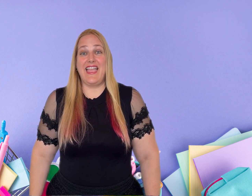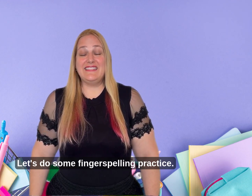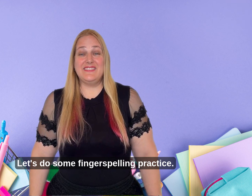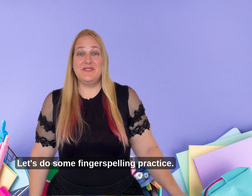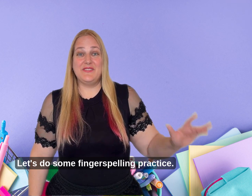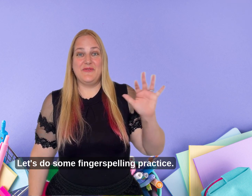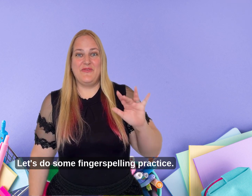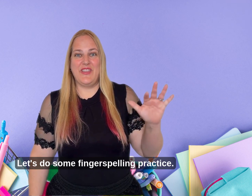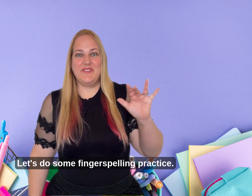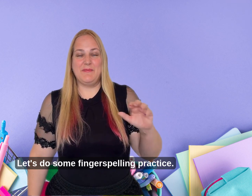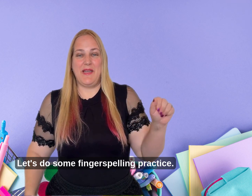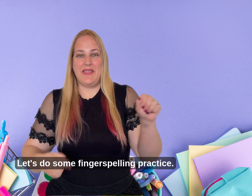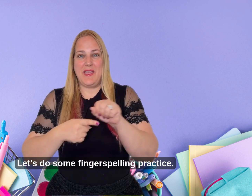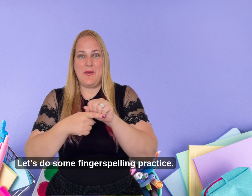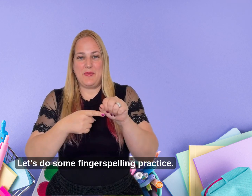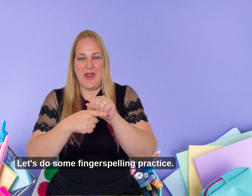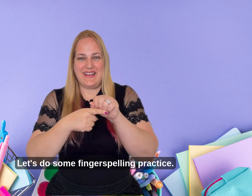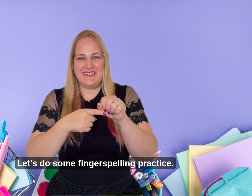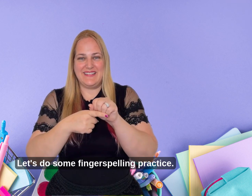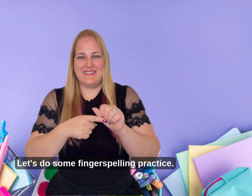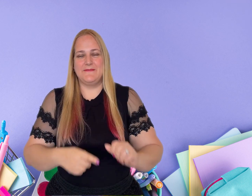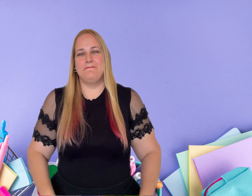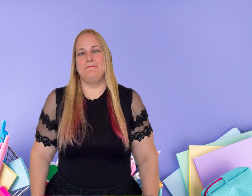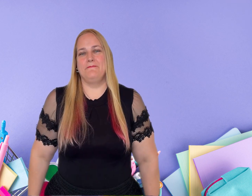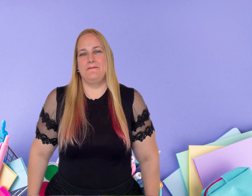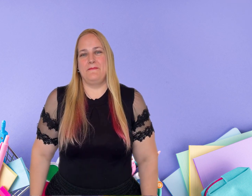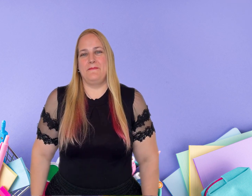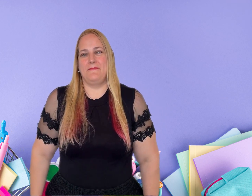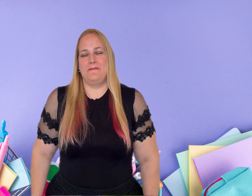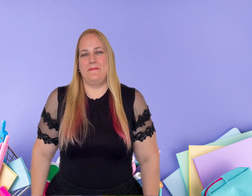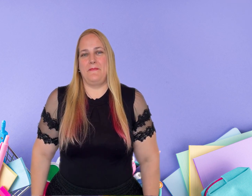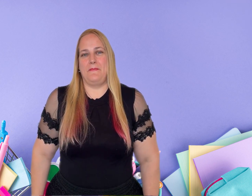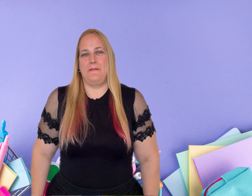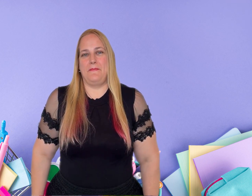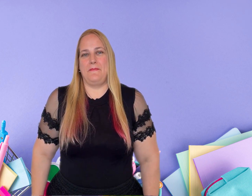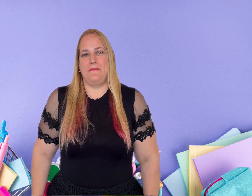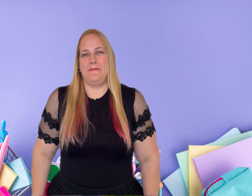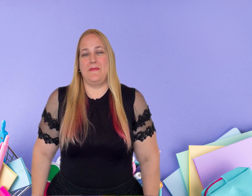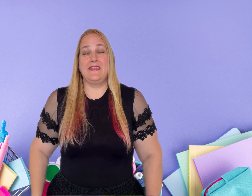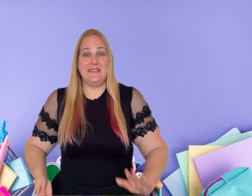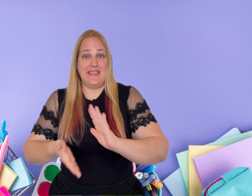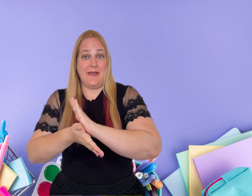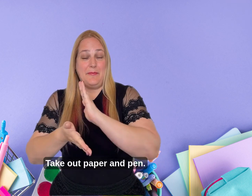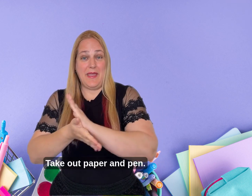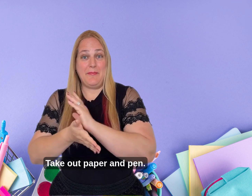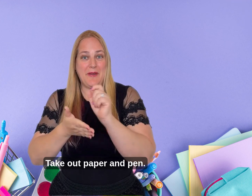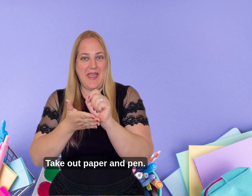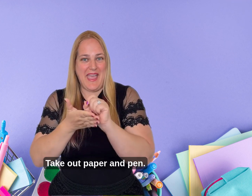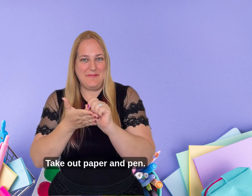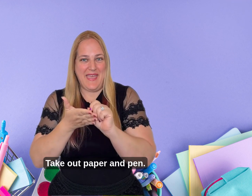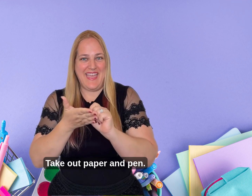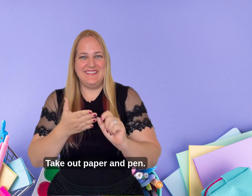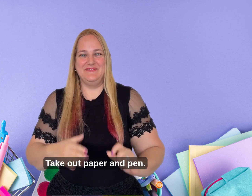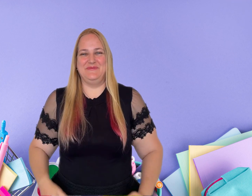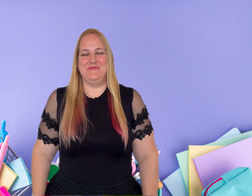Let's do some fingerspelling practice. Take out paper and pen.